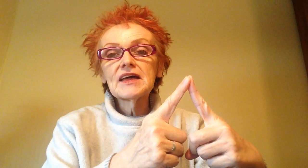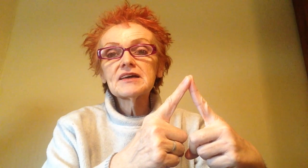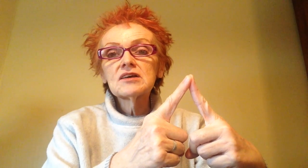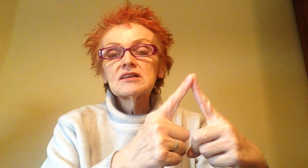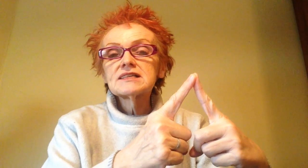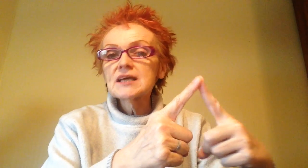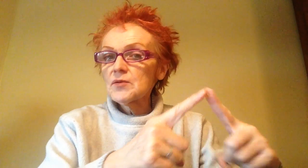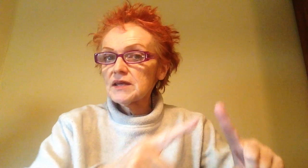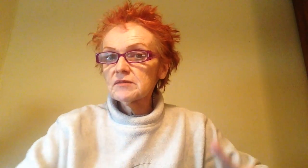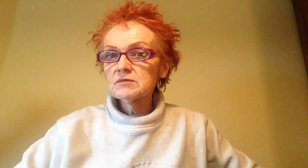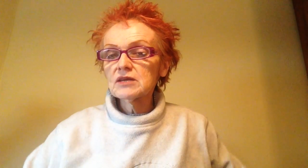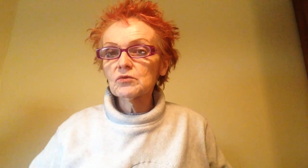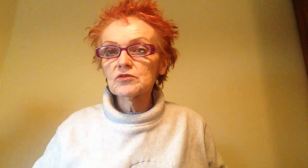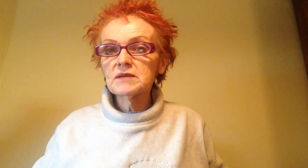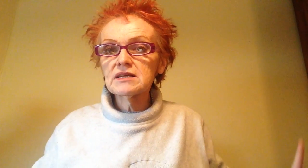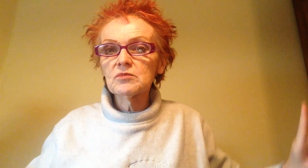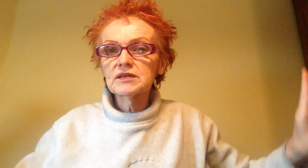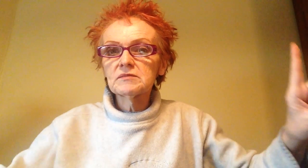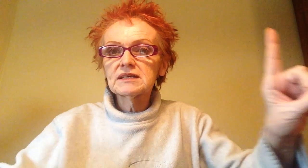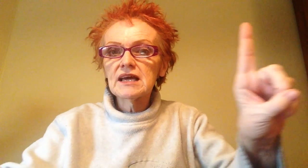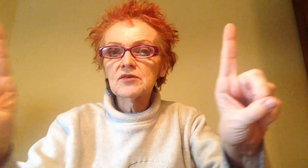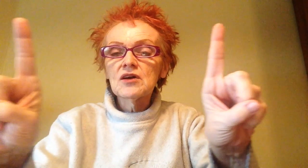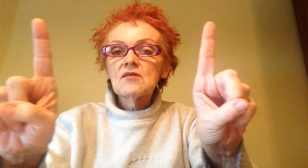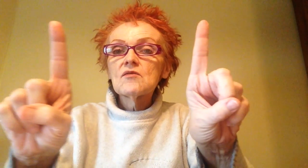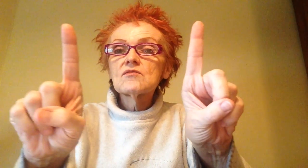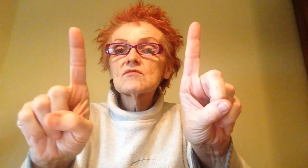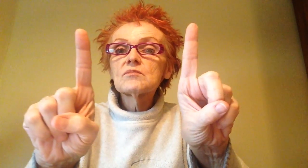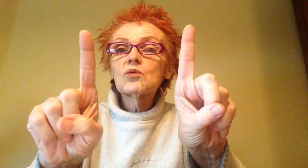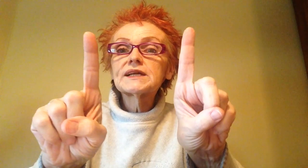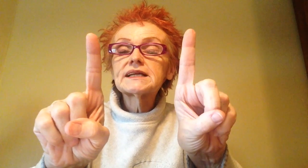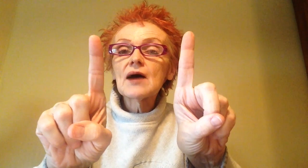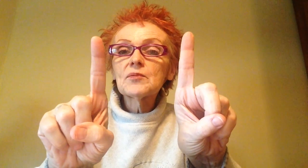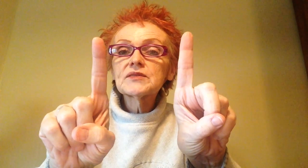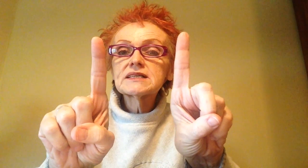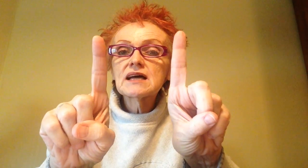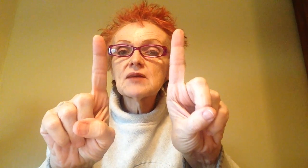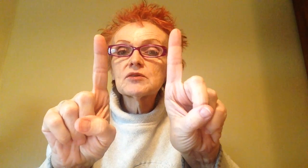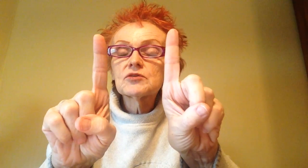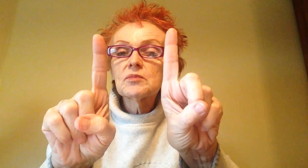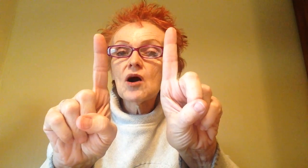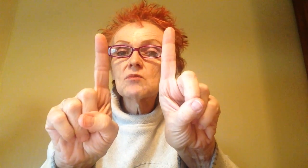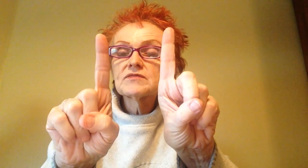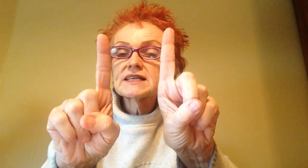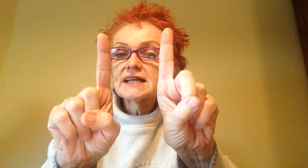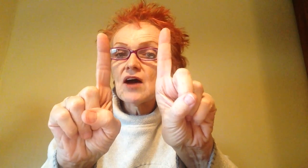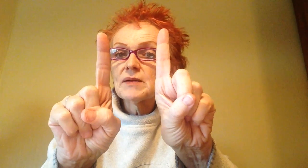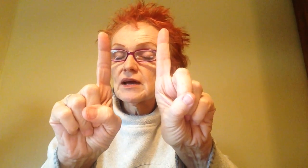then separate them to make the word meet, and you bring them together pointing upward this time with your palms facing out, but